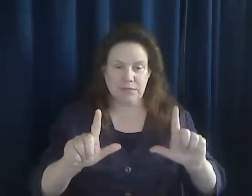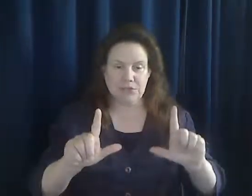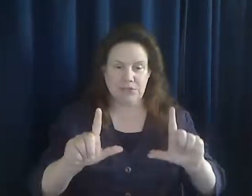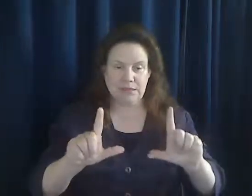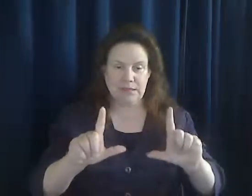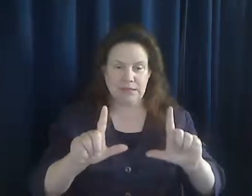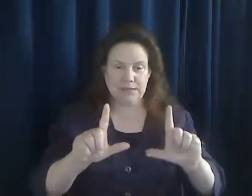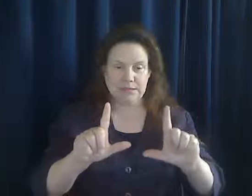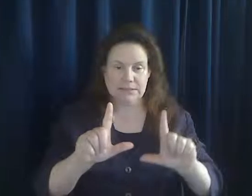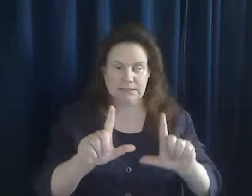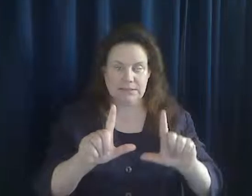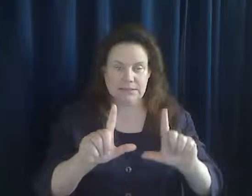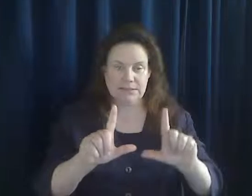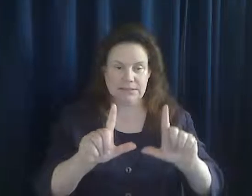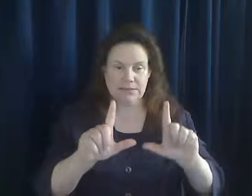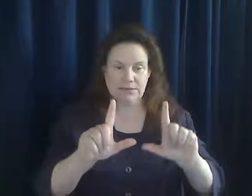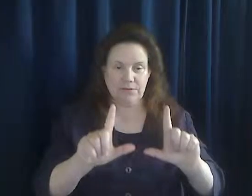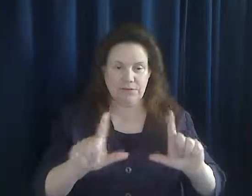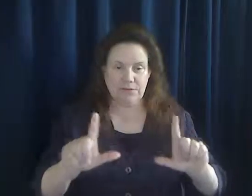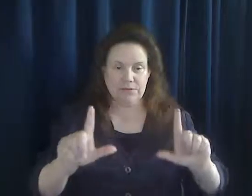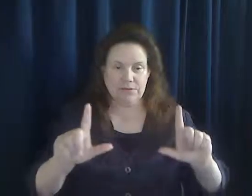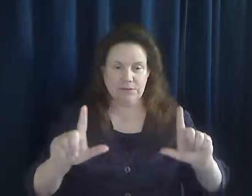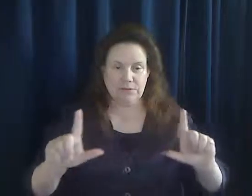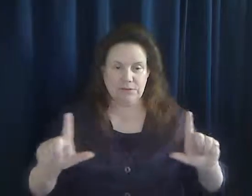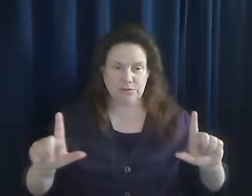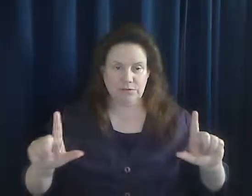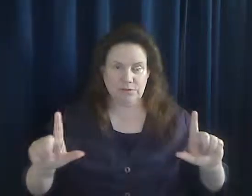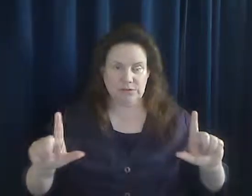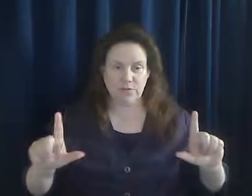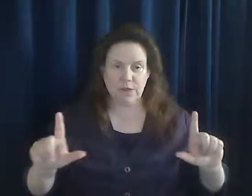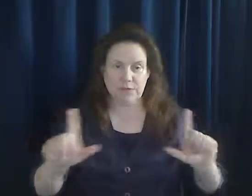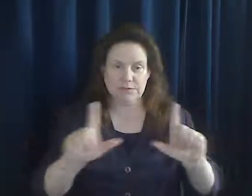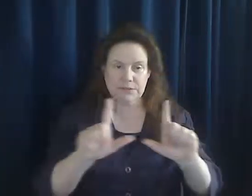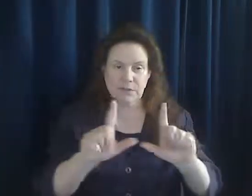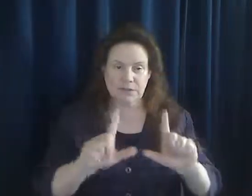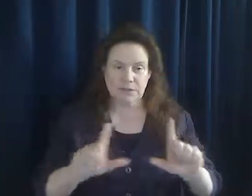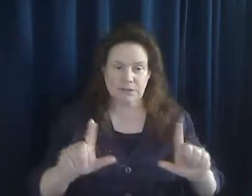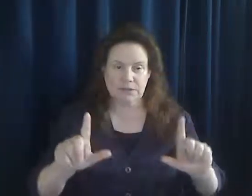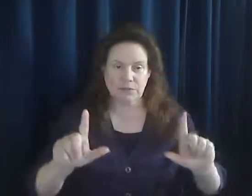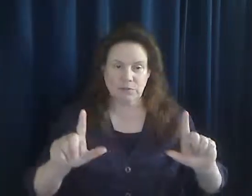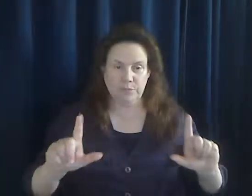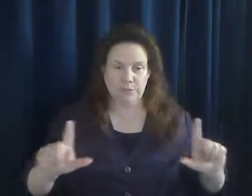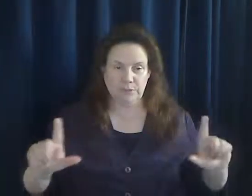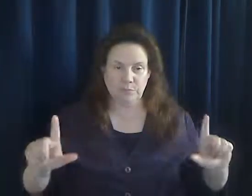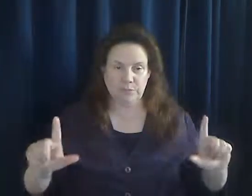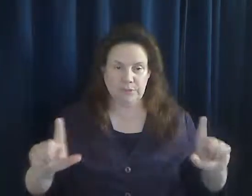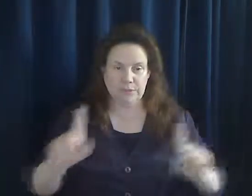Language, L's, they start together and then they do two, like waves in water, loop, loop.